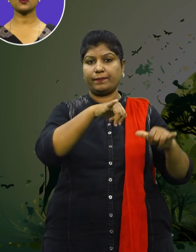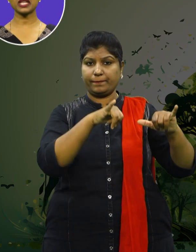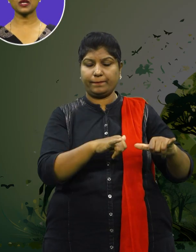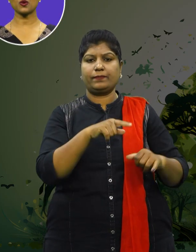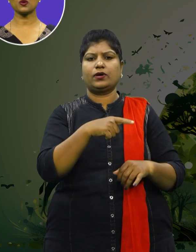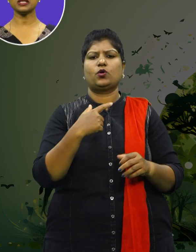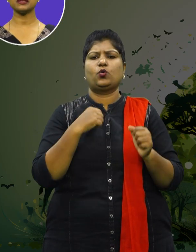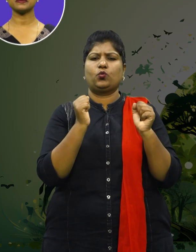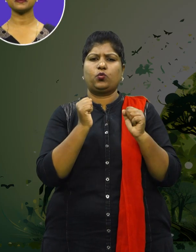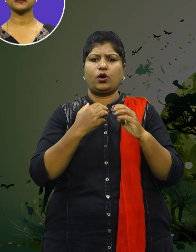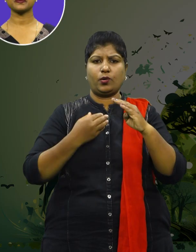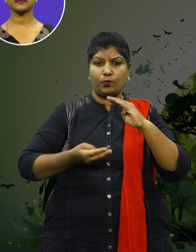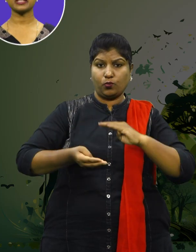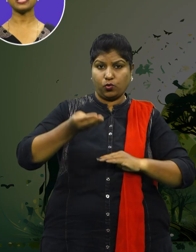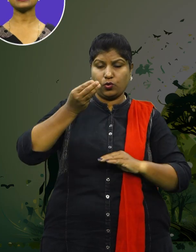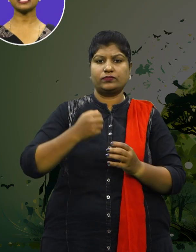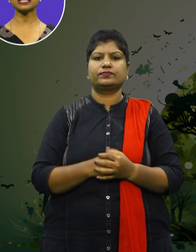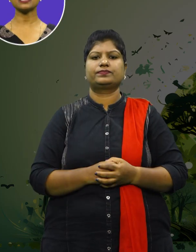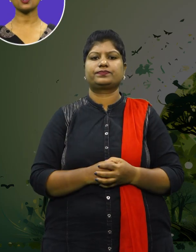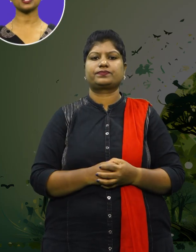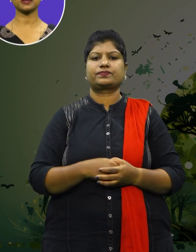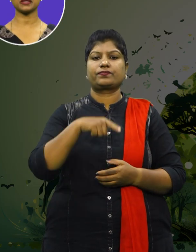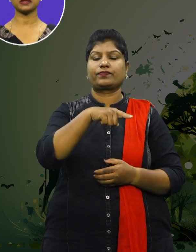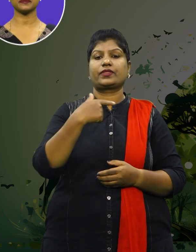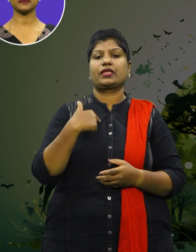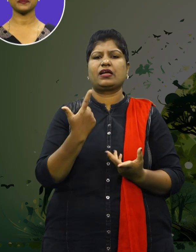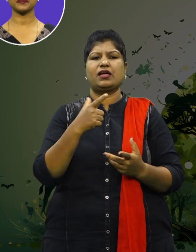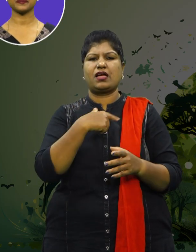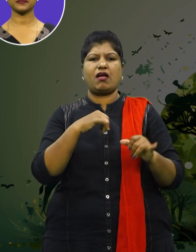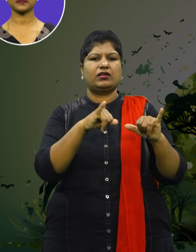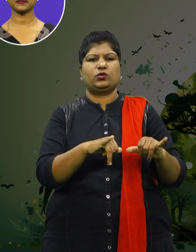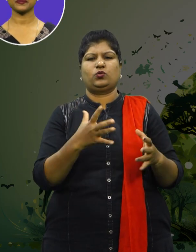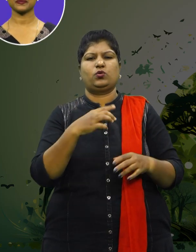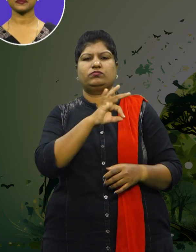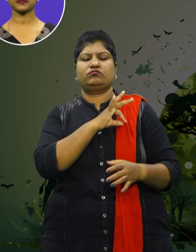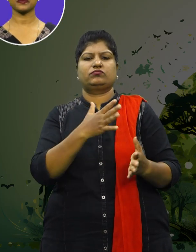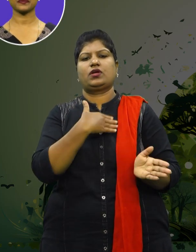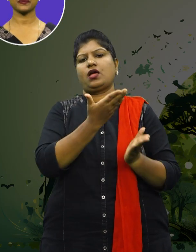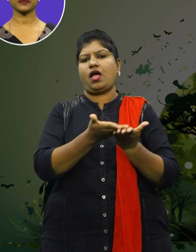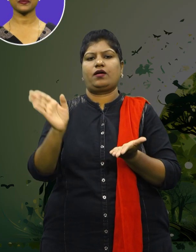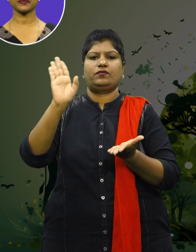becomes very cold and inhospitable.